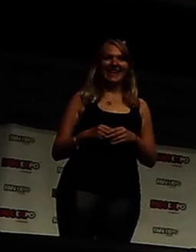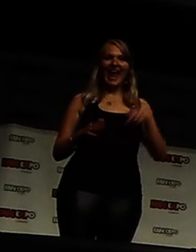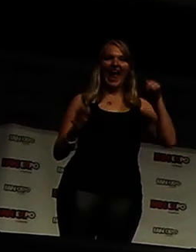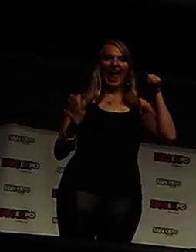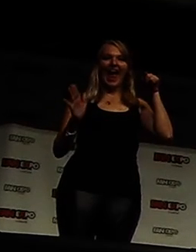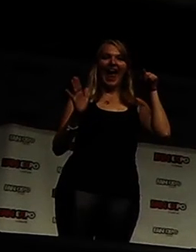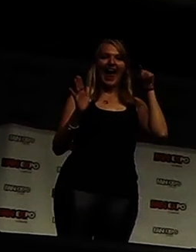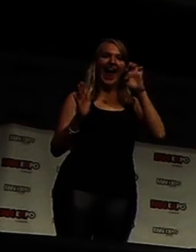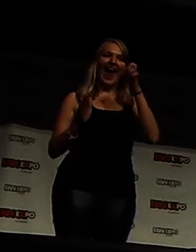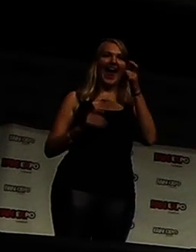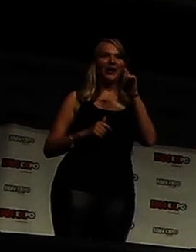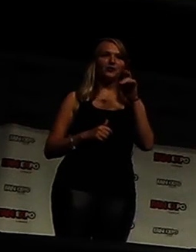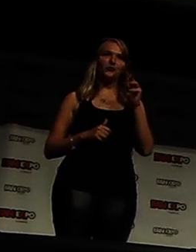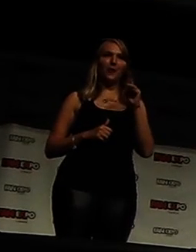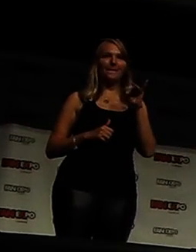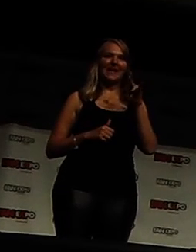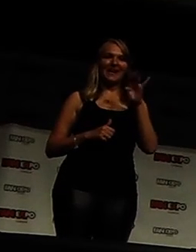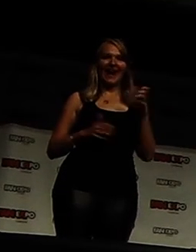Exterminate.